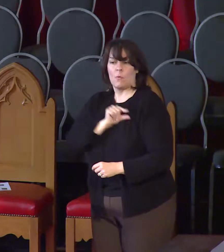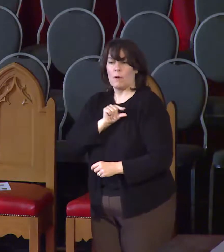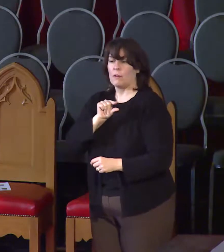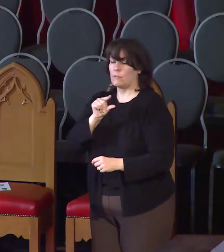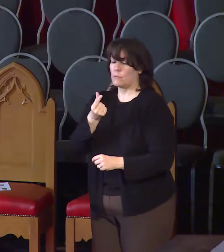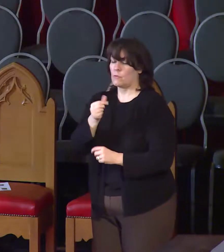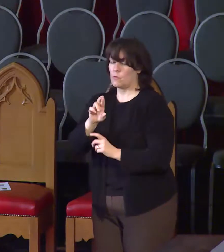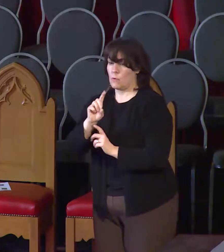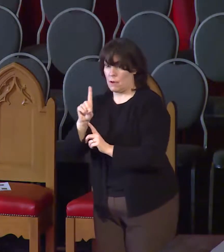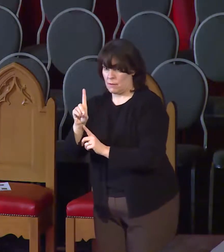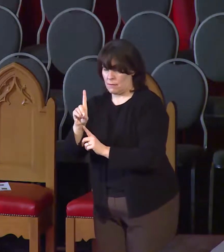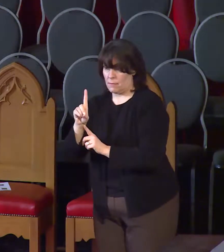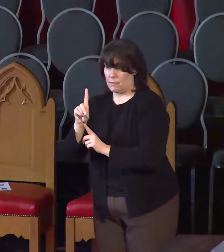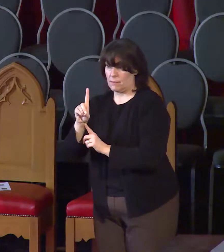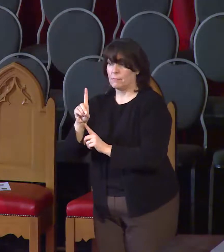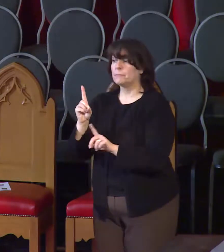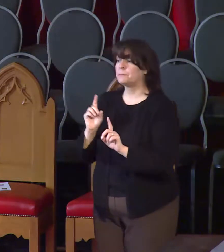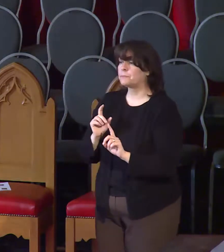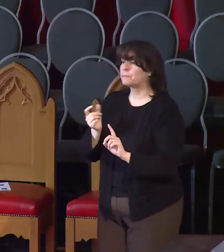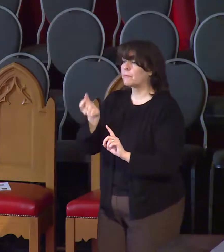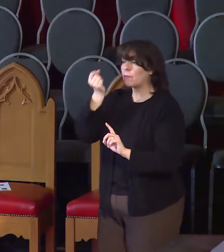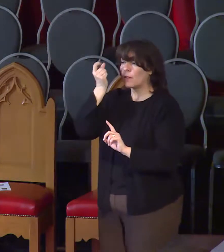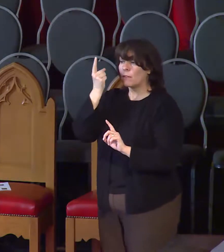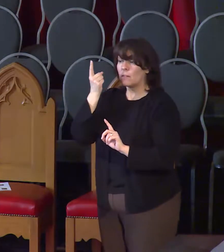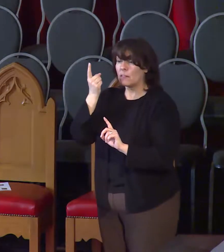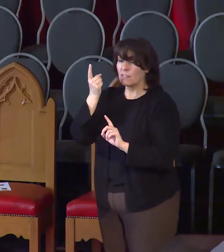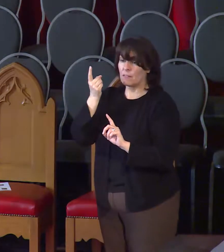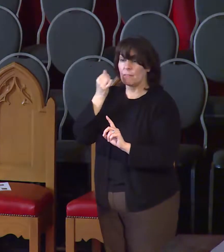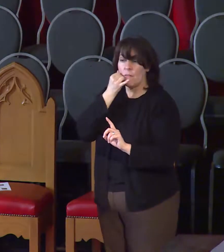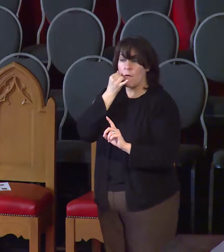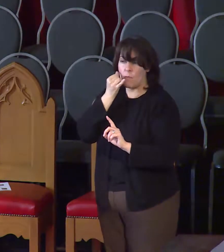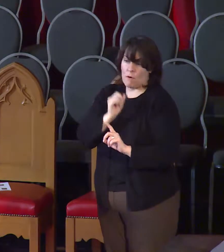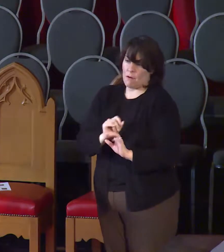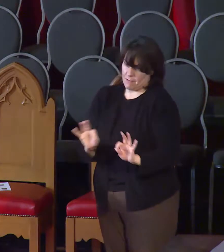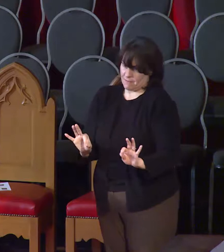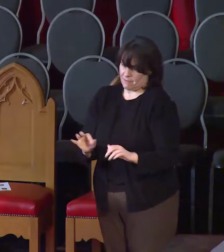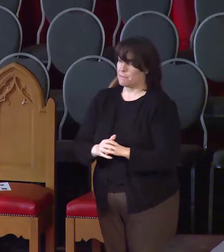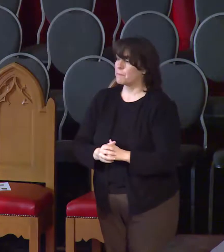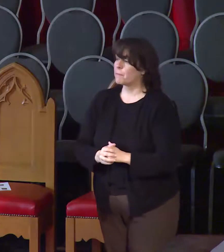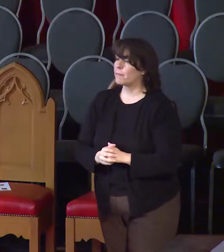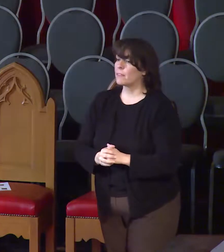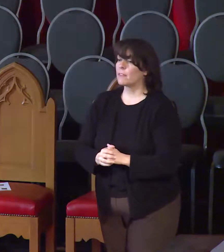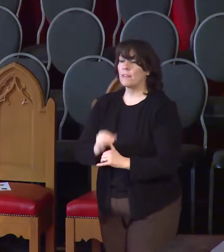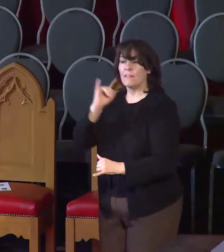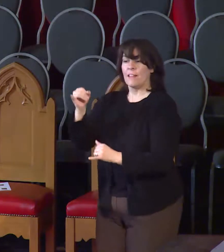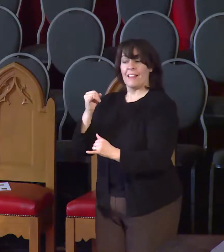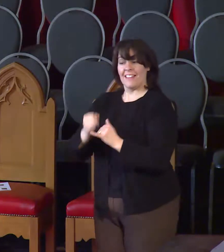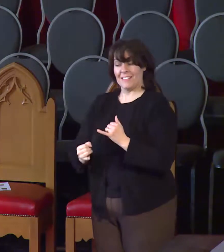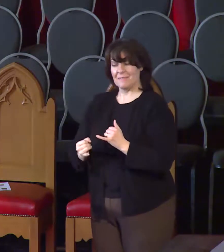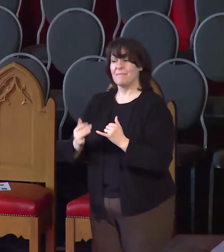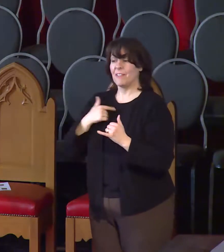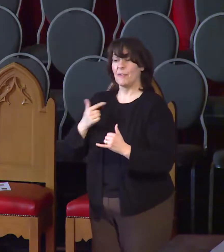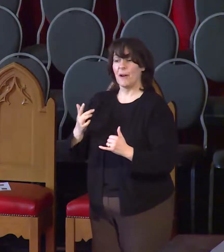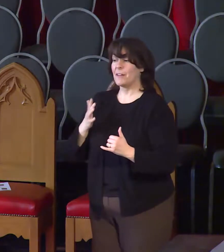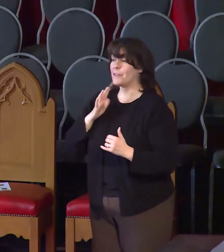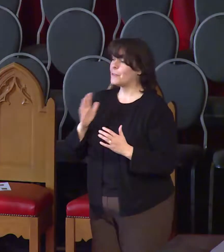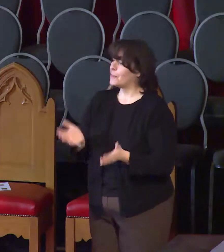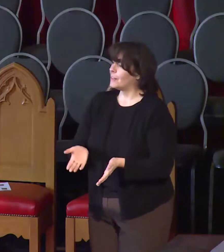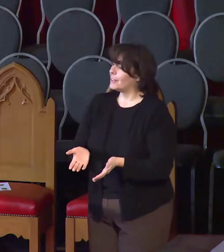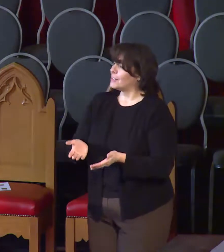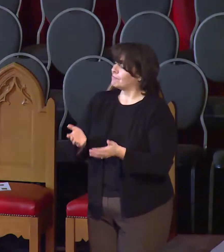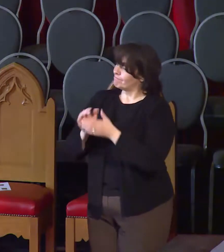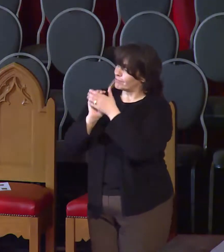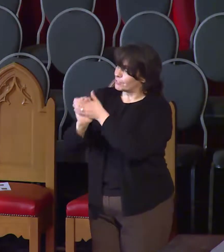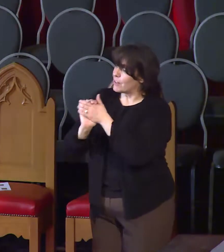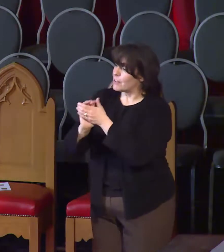ask that once the ceremony begins, that you please turn off your cell phones. Finally, may I be the first person to congratulate the graduates on